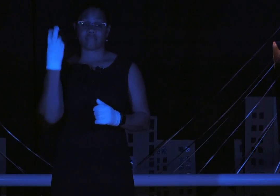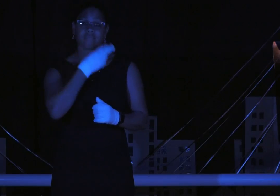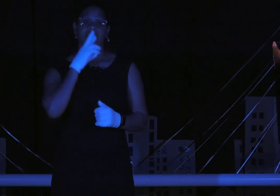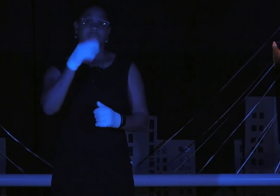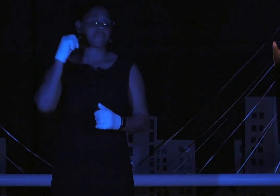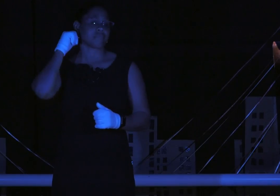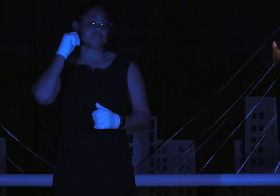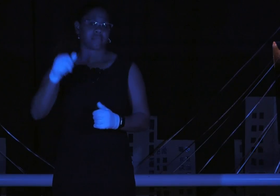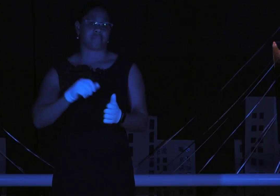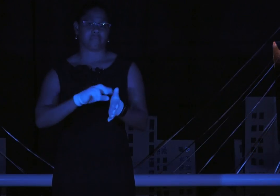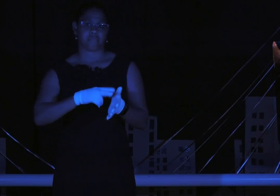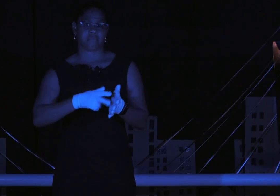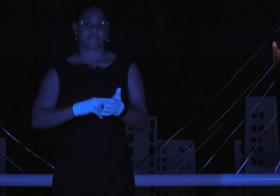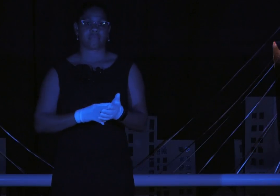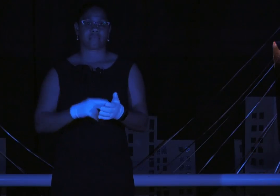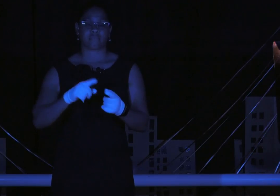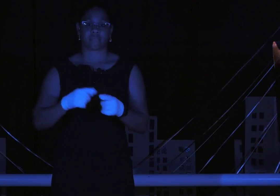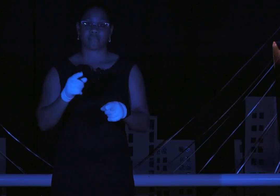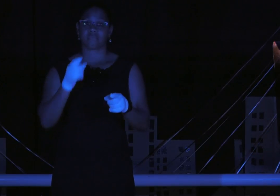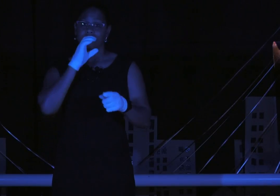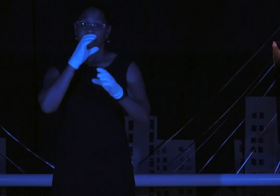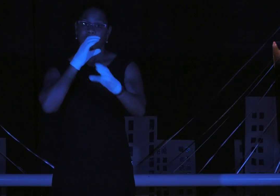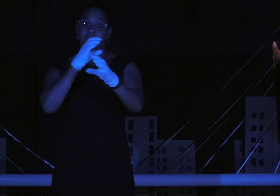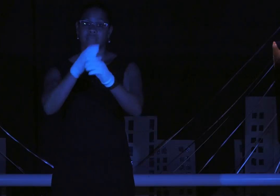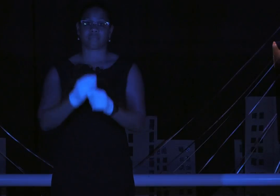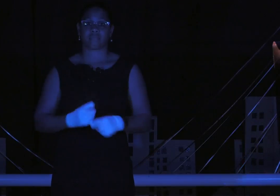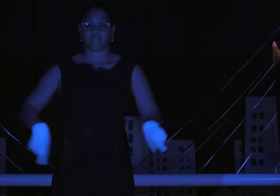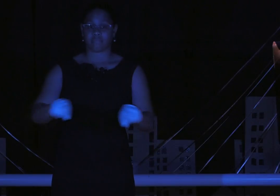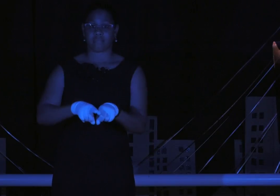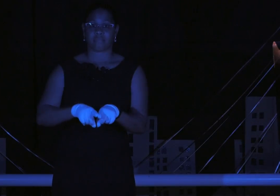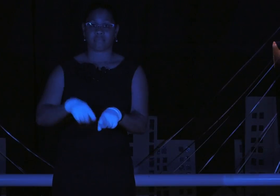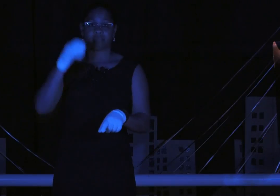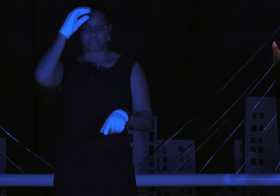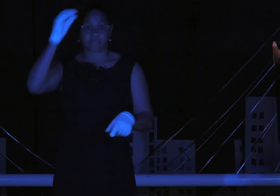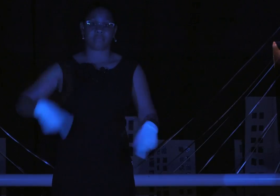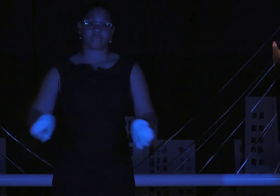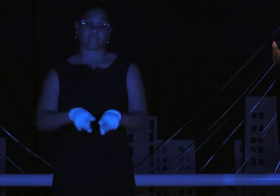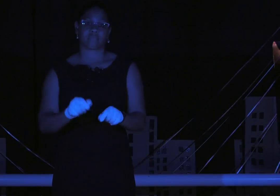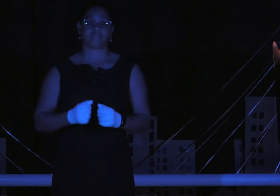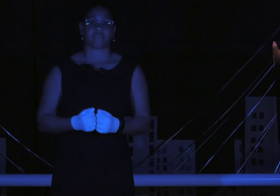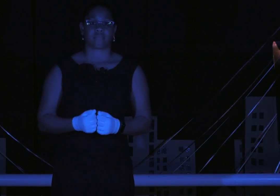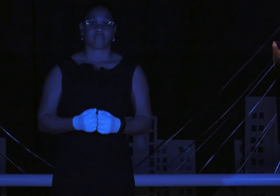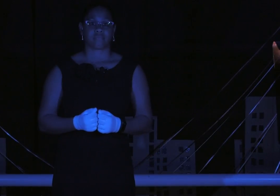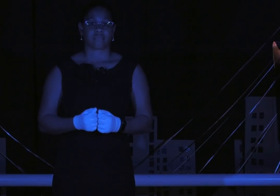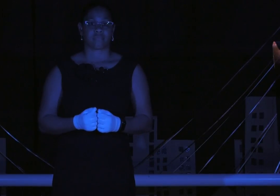meant to communicate the same, just like her brother. You